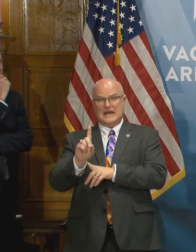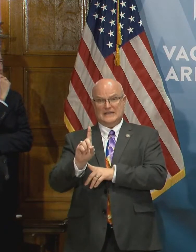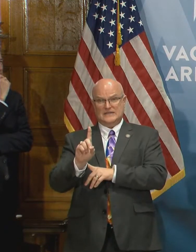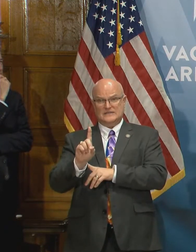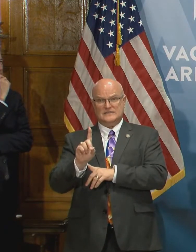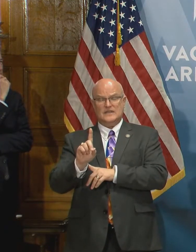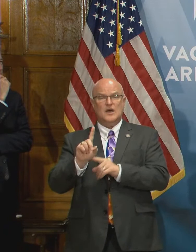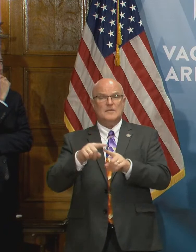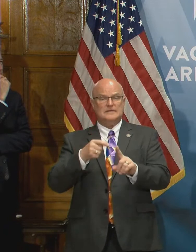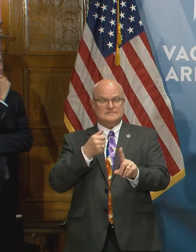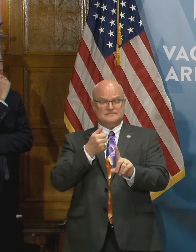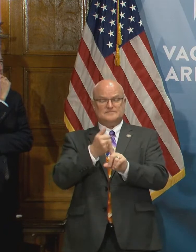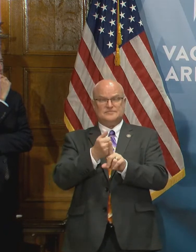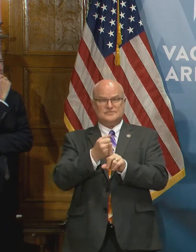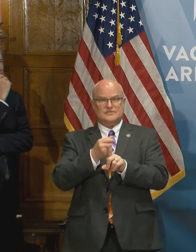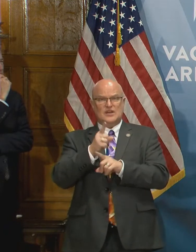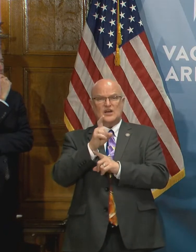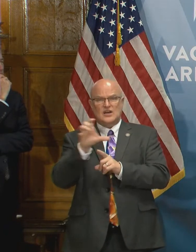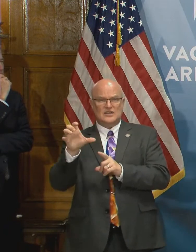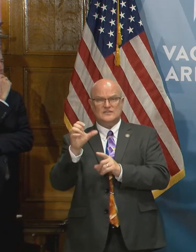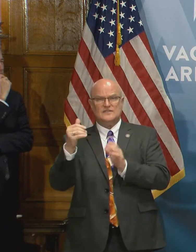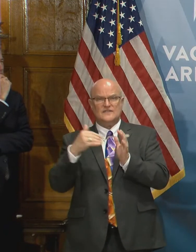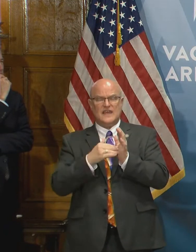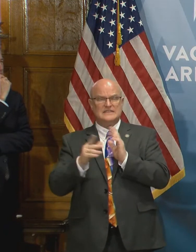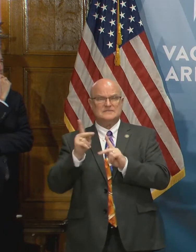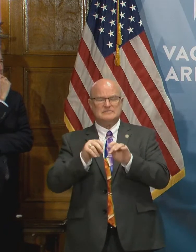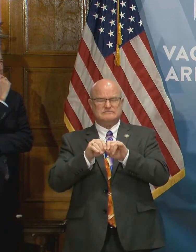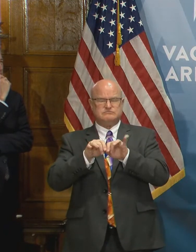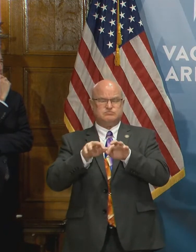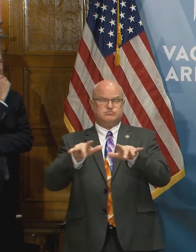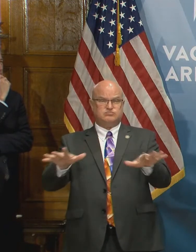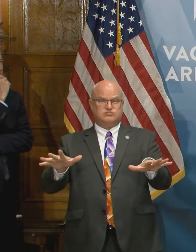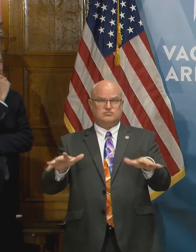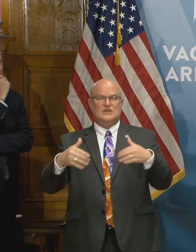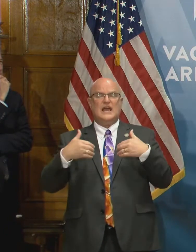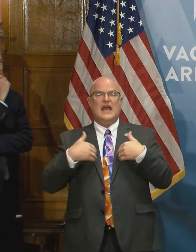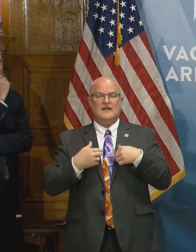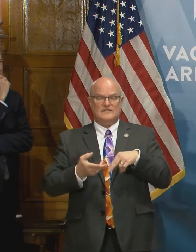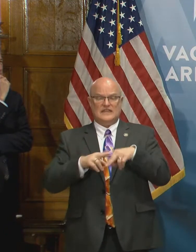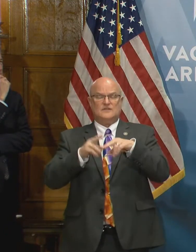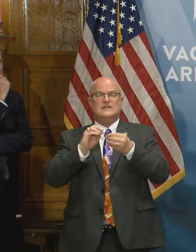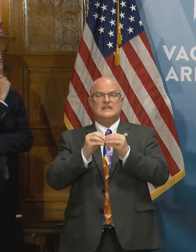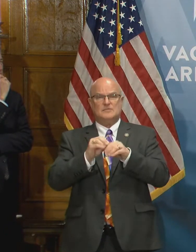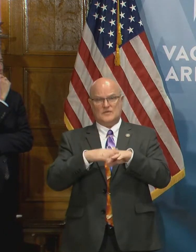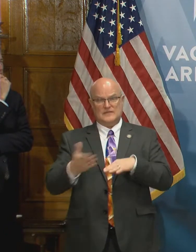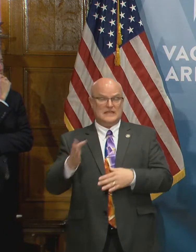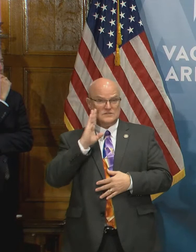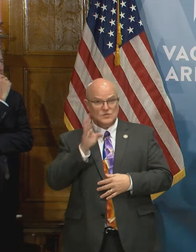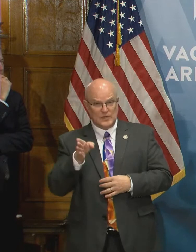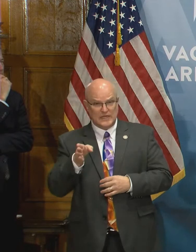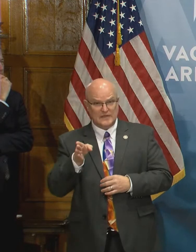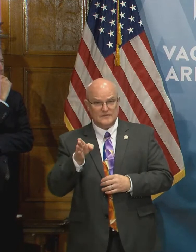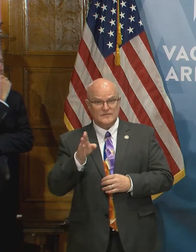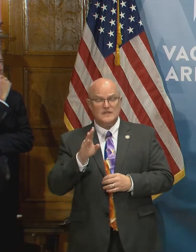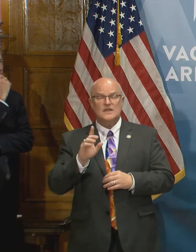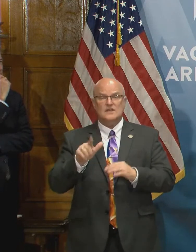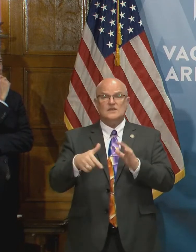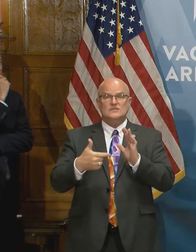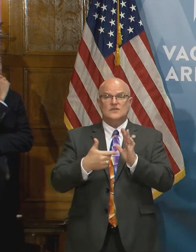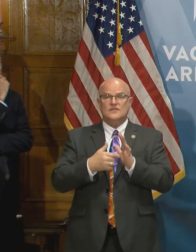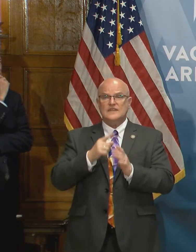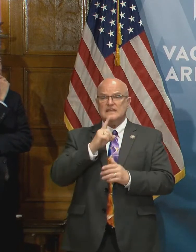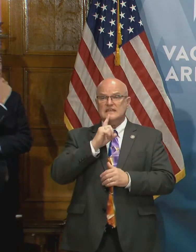you are infecting hundreds of thousands of individuals, you're going to have an increase in the number of deaths. So this is